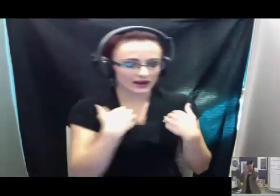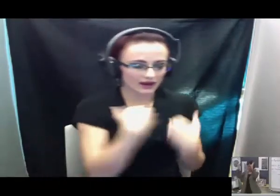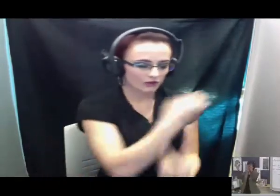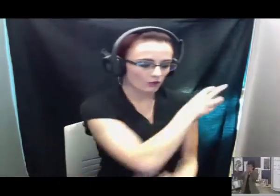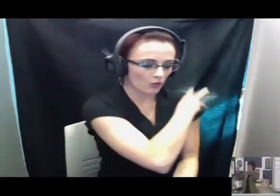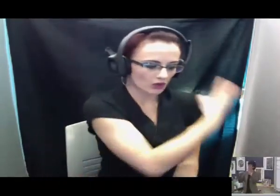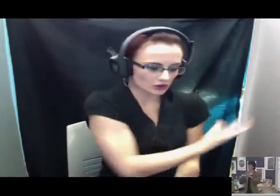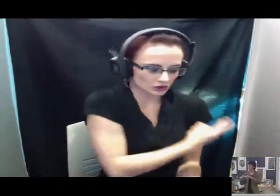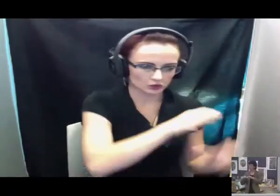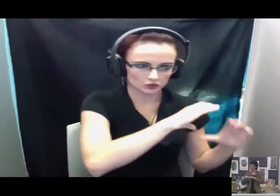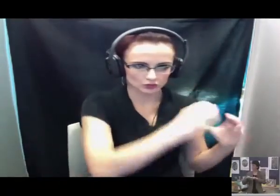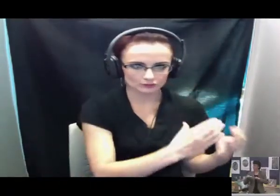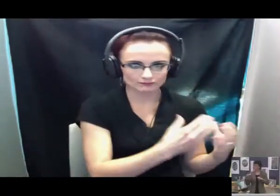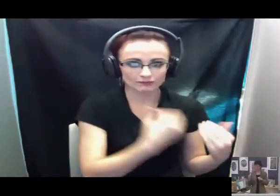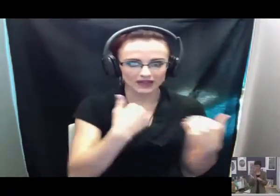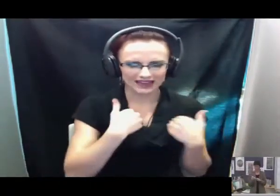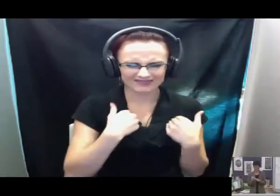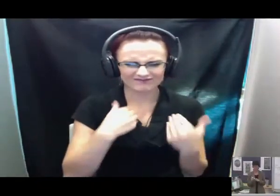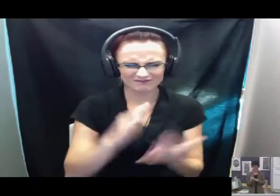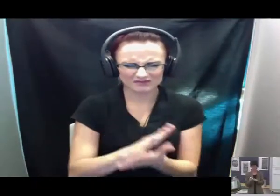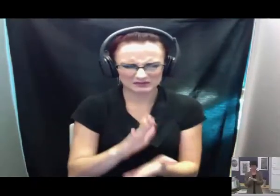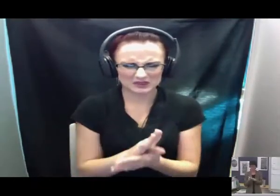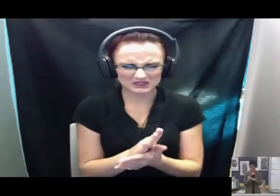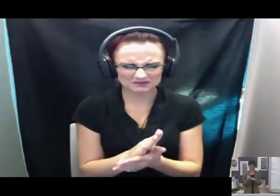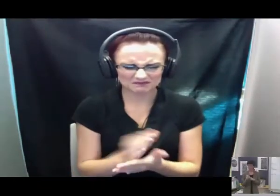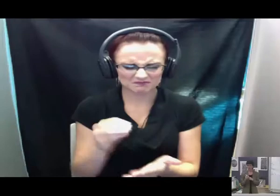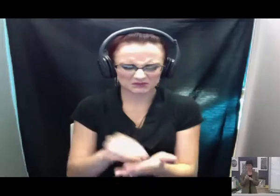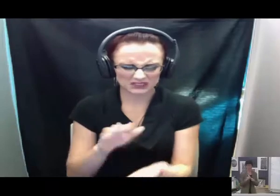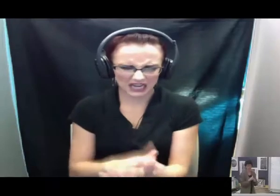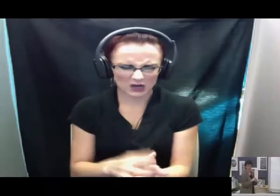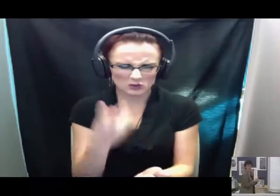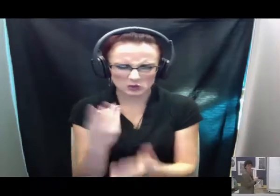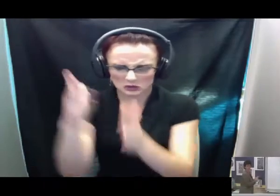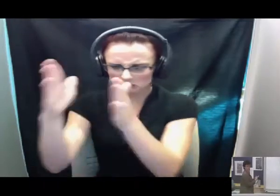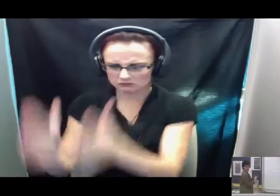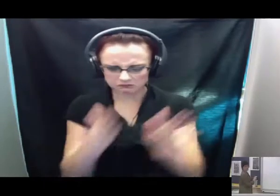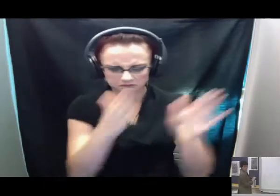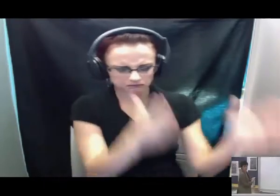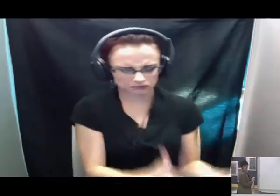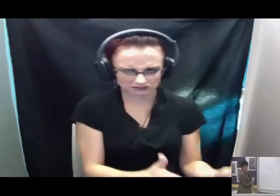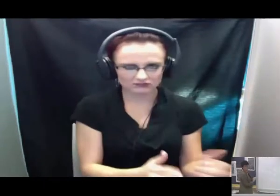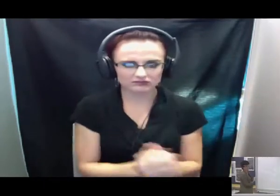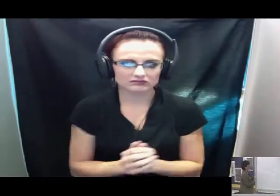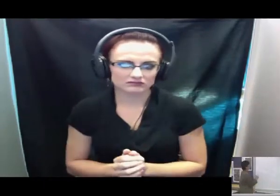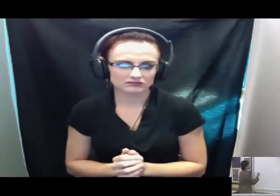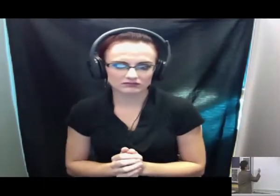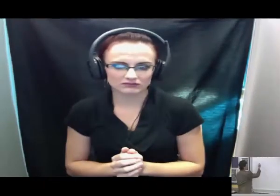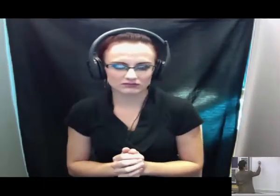group. So you can put 2 columns on your paper. Don't have to be long columns.